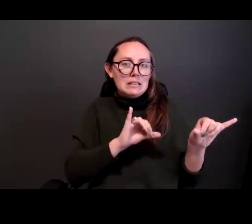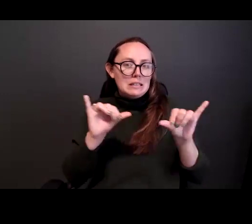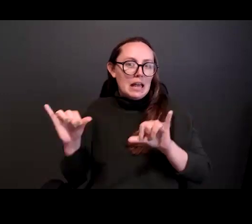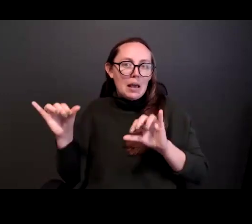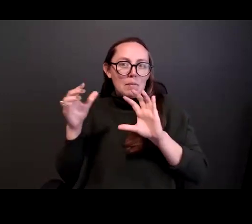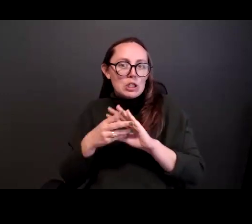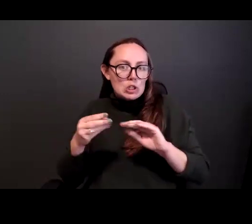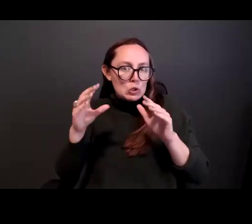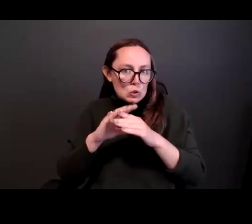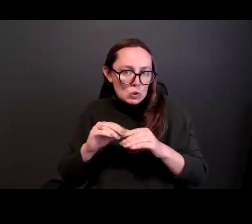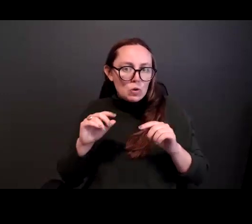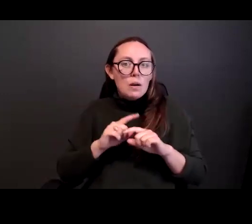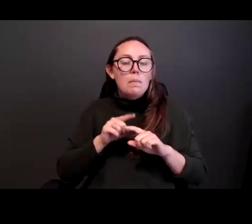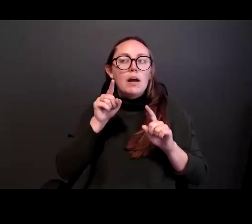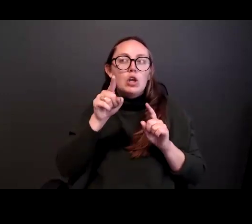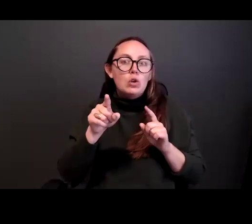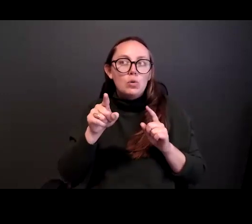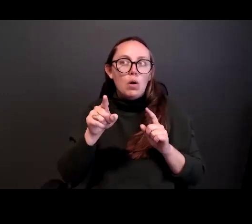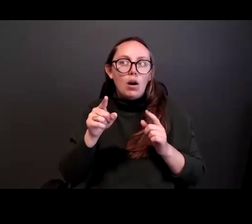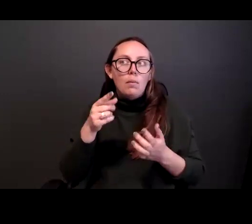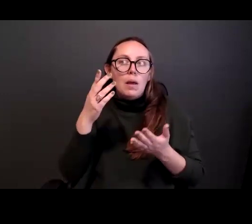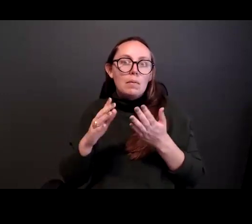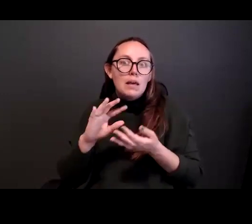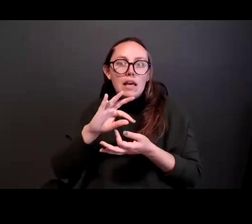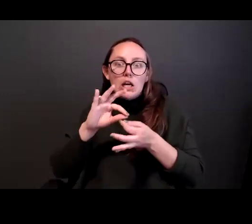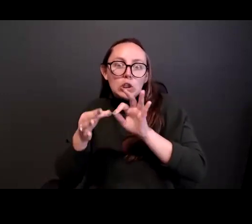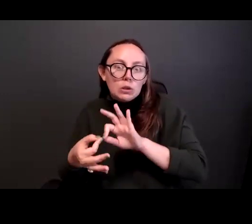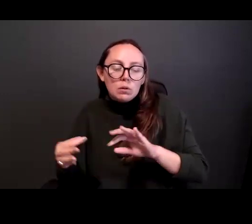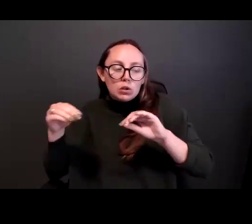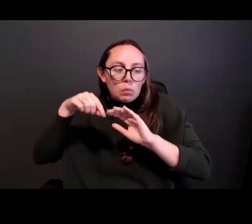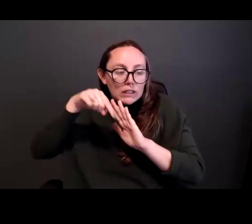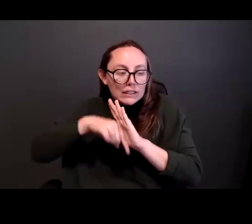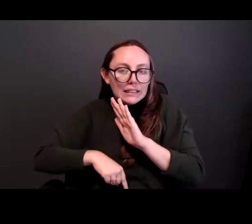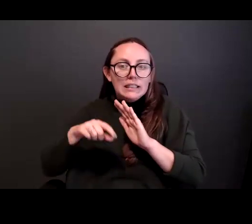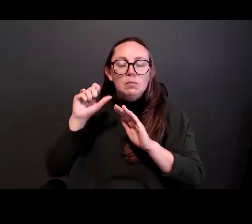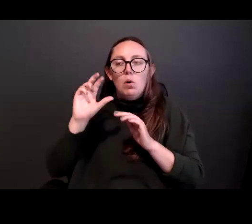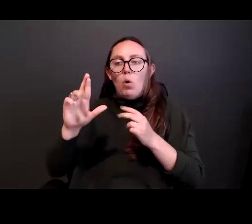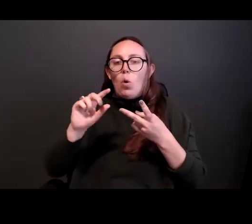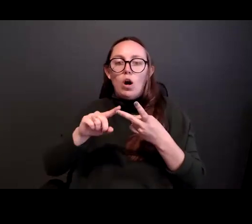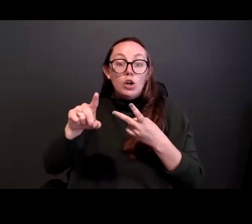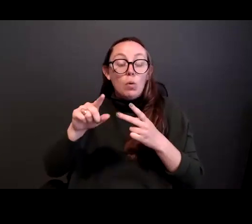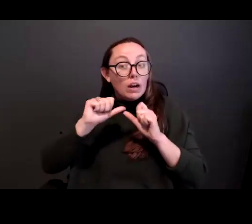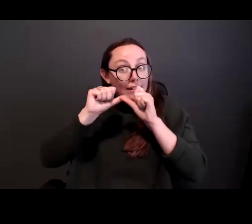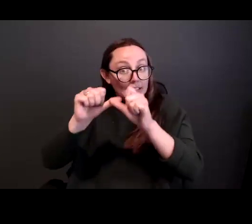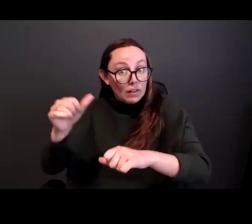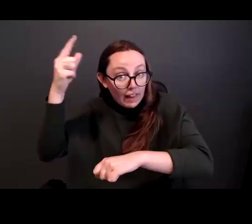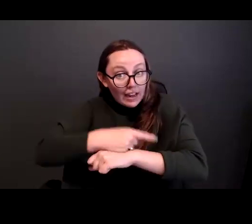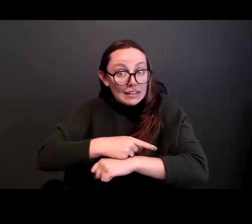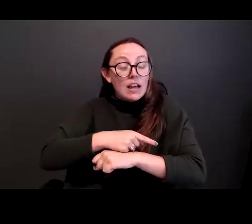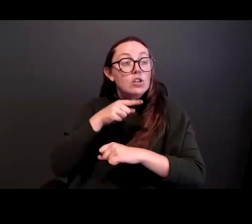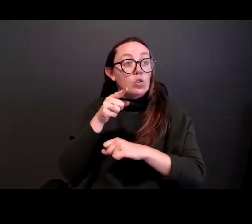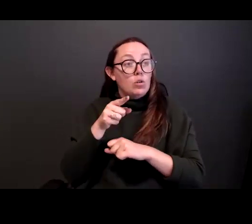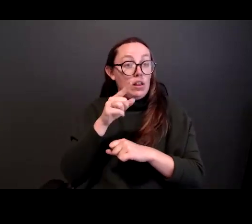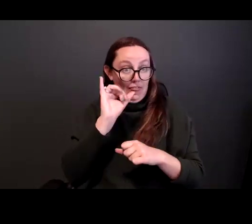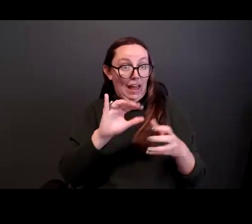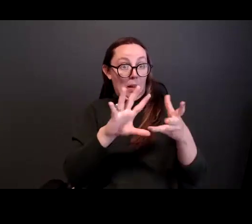you're continuing the day you imagine what happens when Archibald goes back home and how he prepares to paint her and what